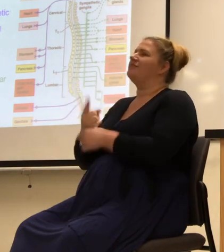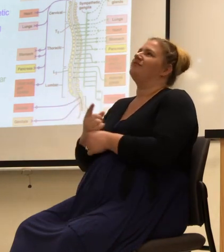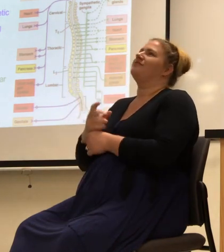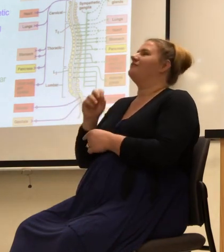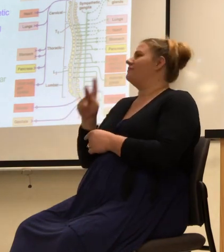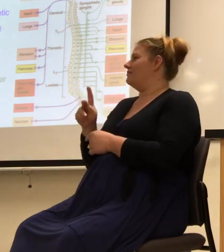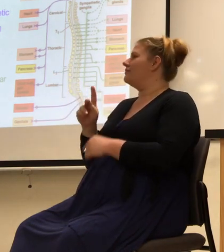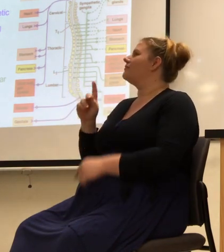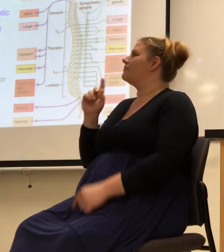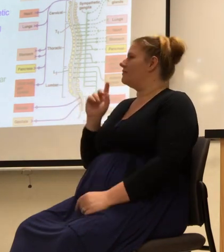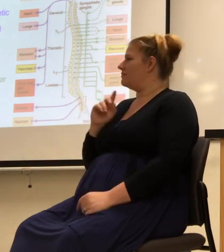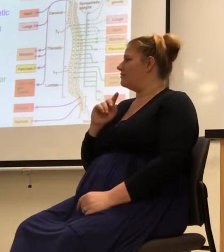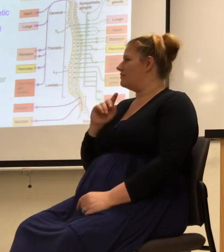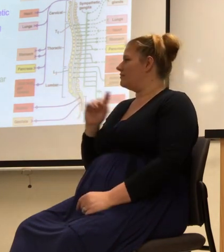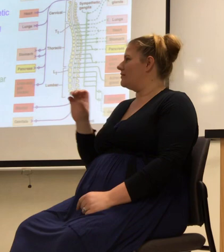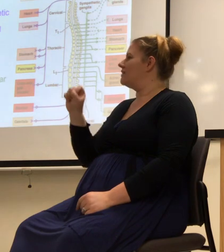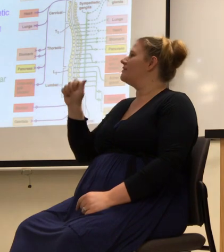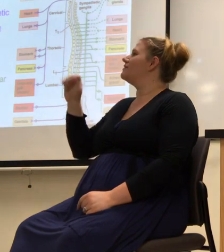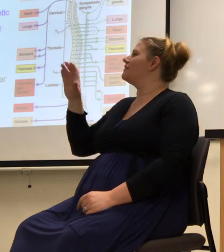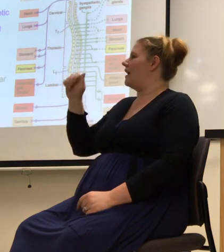Cranial sacral.